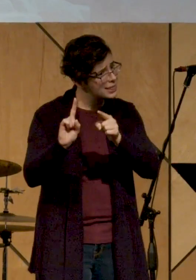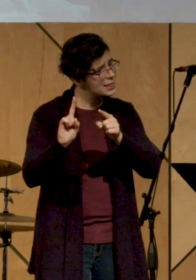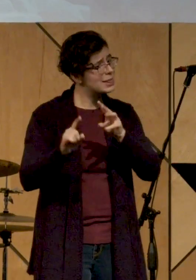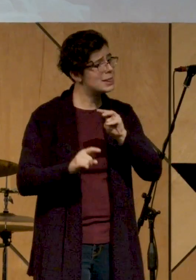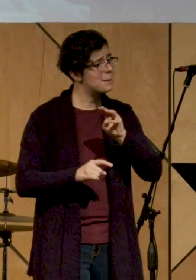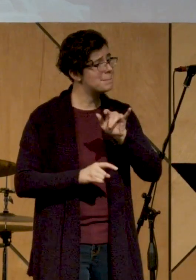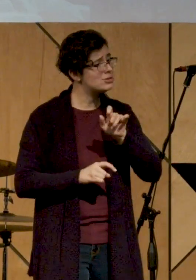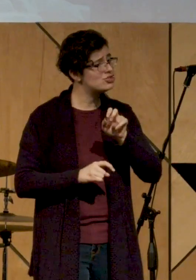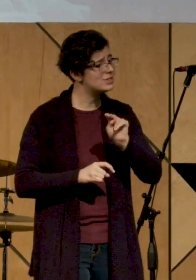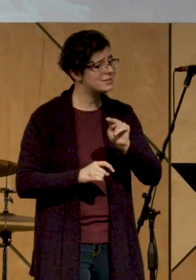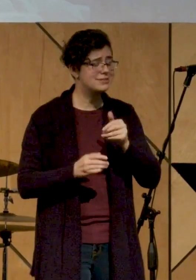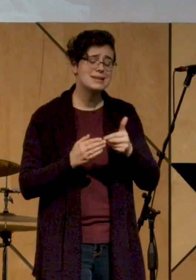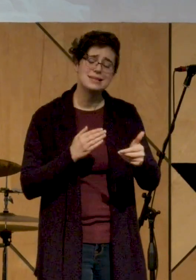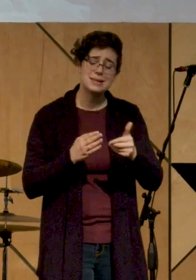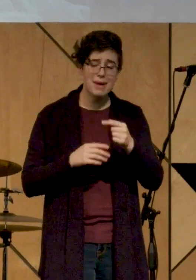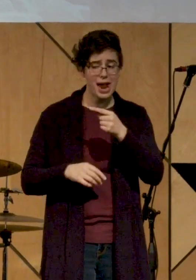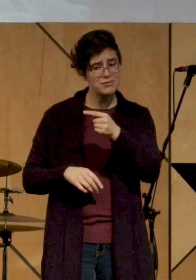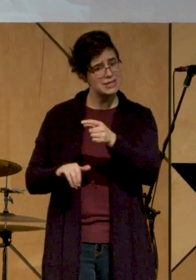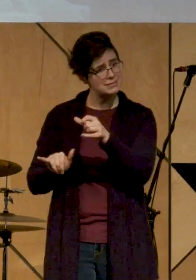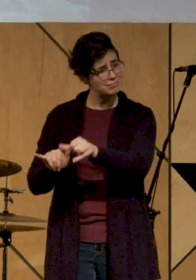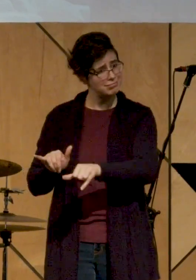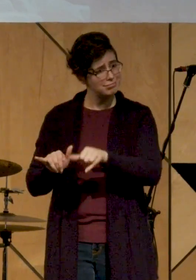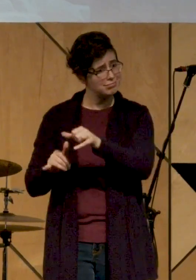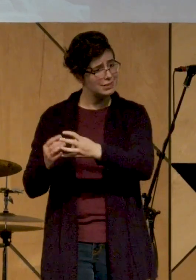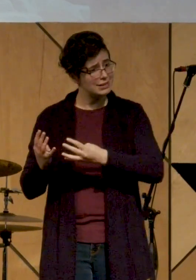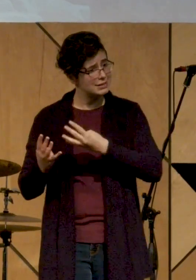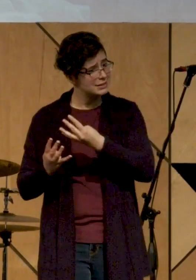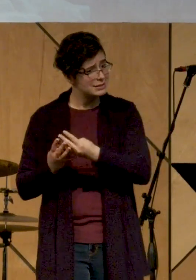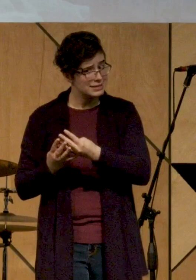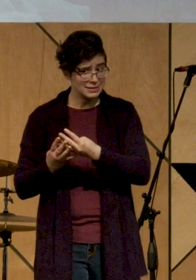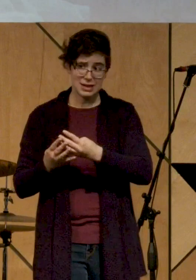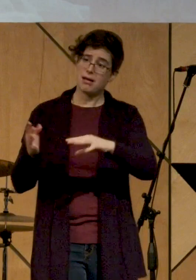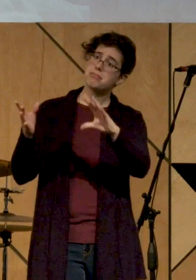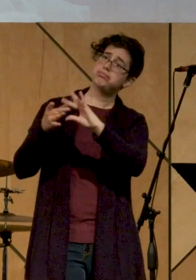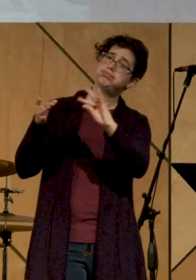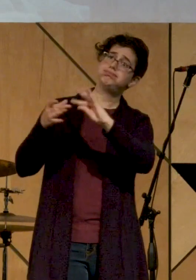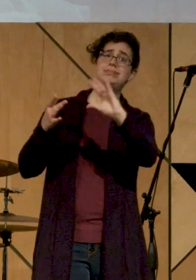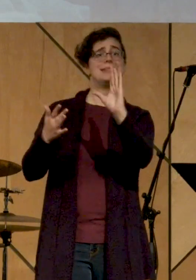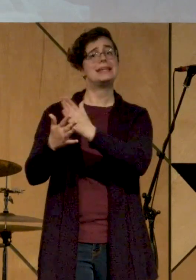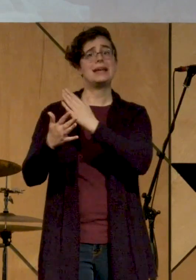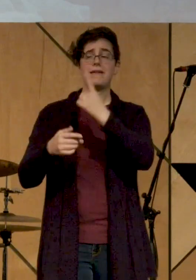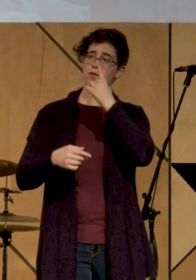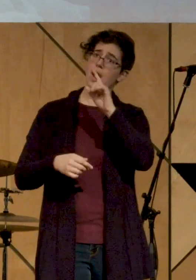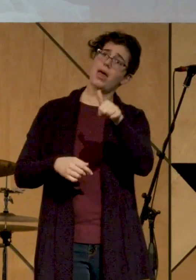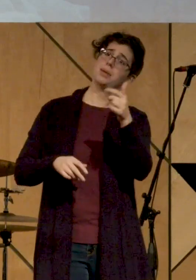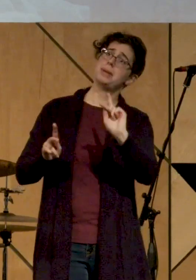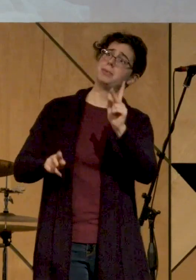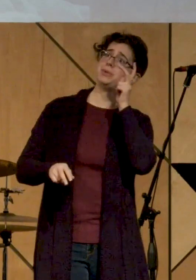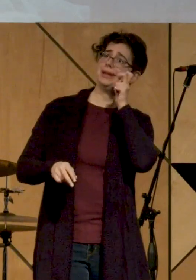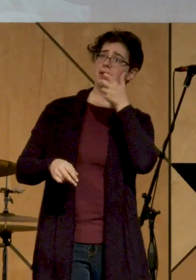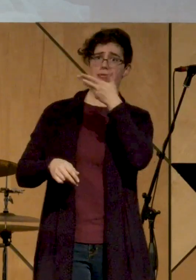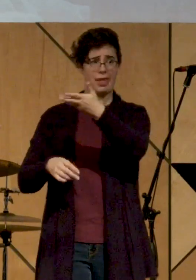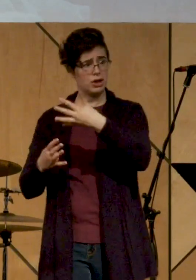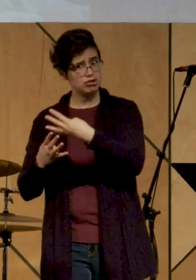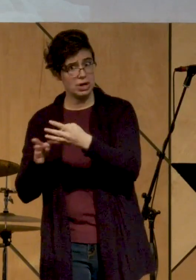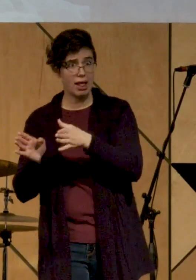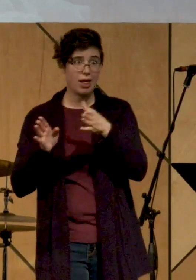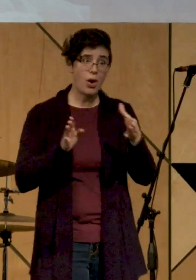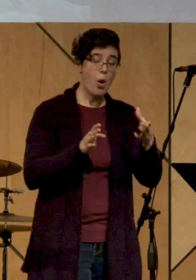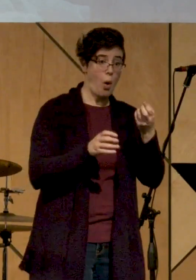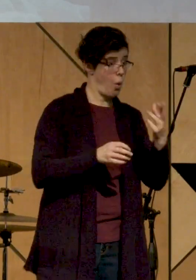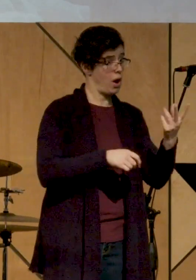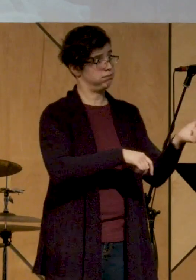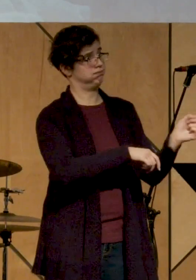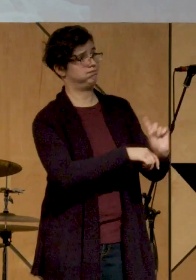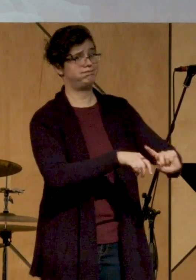singing behind prison bars so that the jailers can hear, or whether he's singing in front of crowds of hundreds